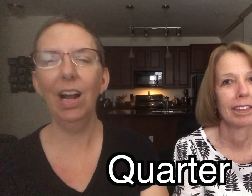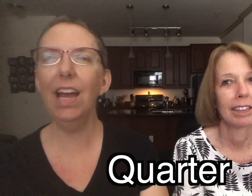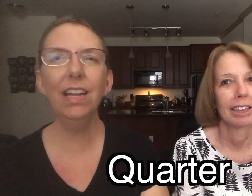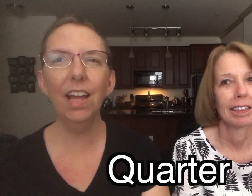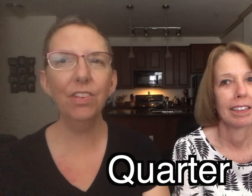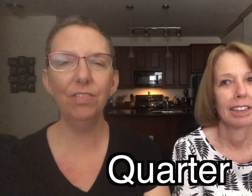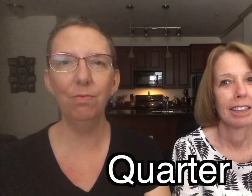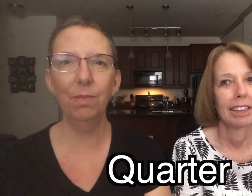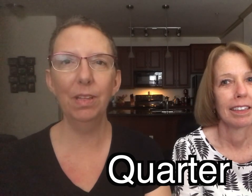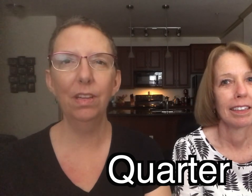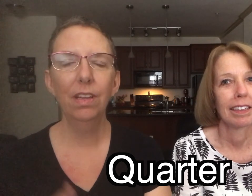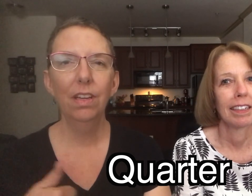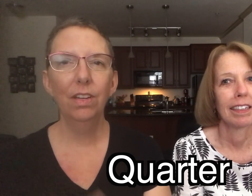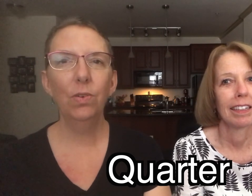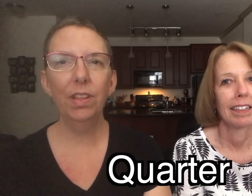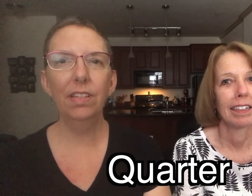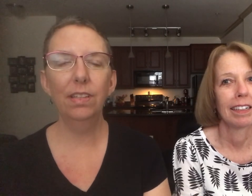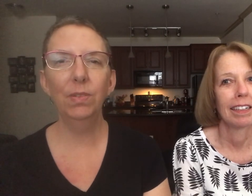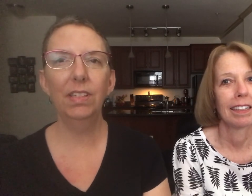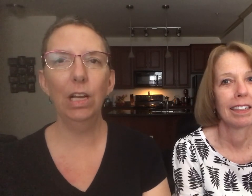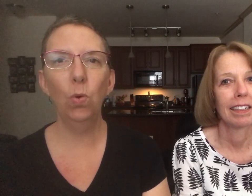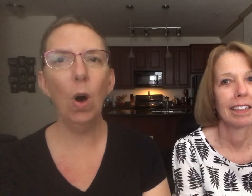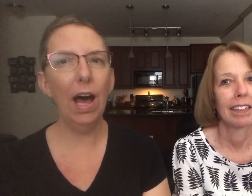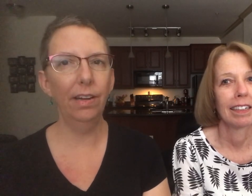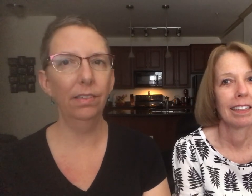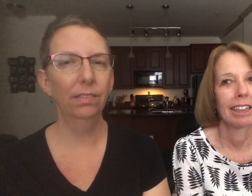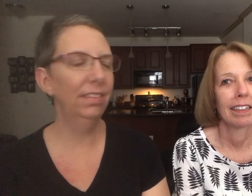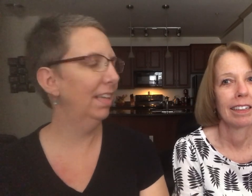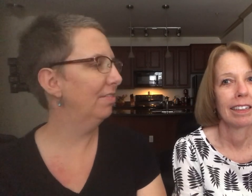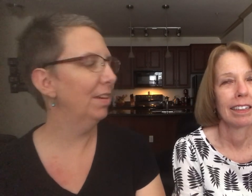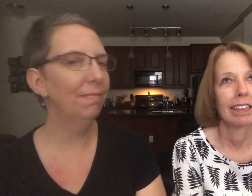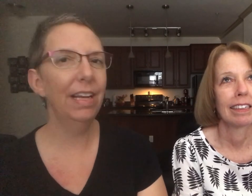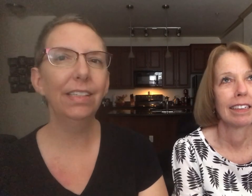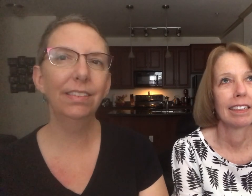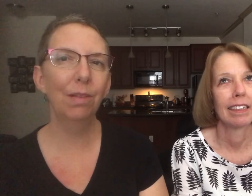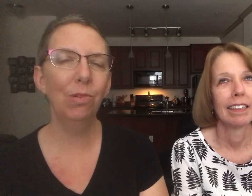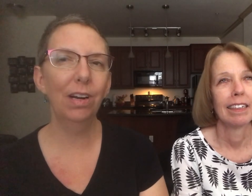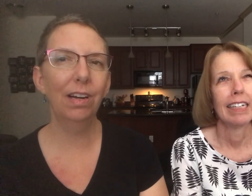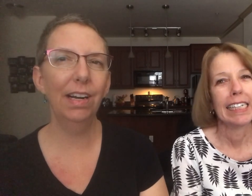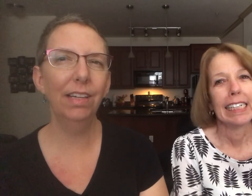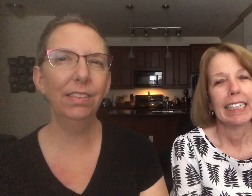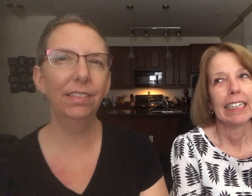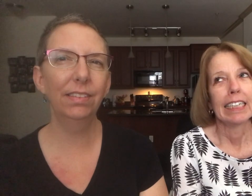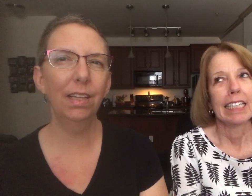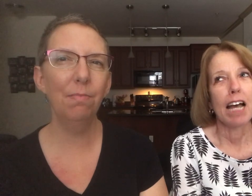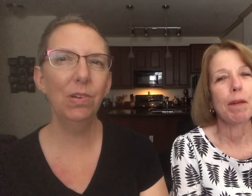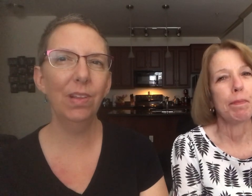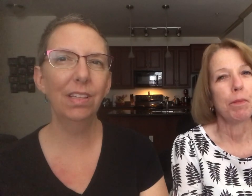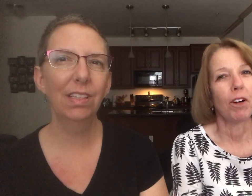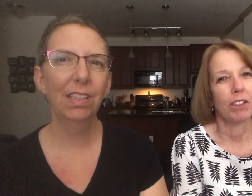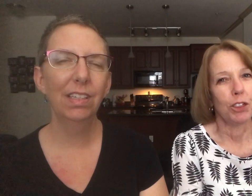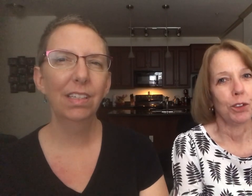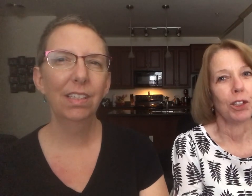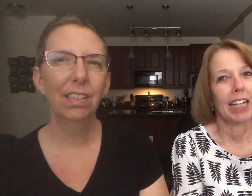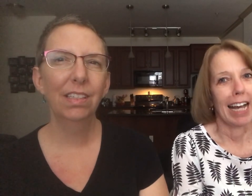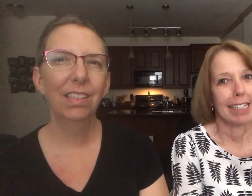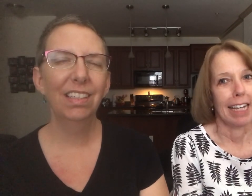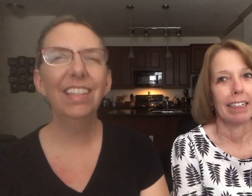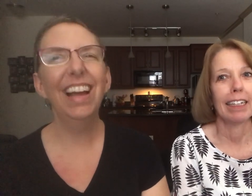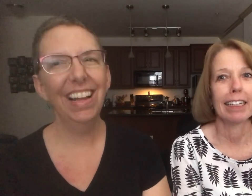I had another friend from the Northeast that would say quarter. Is that from like somewhere else? That might be more of a New York accent. Yeah.